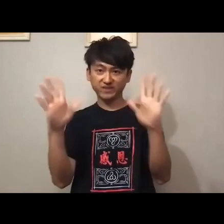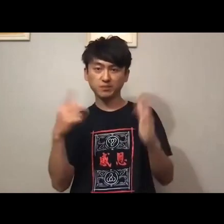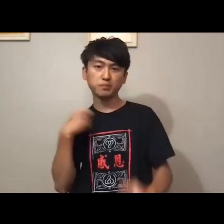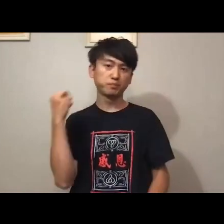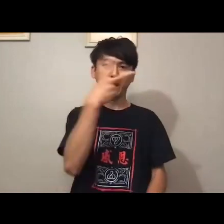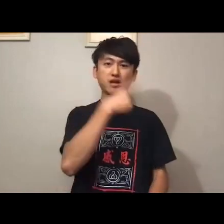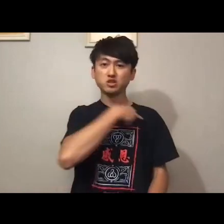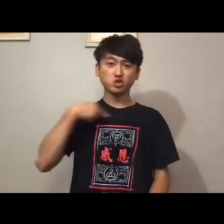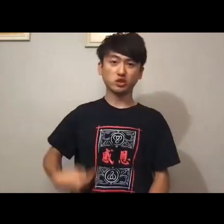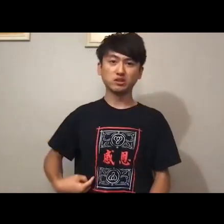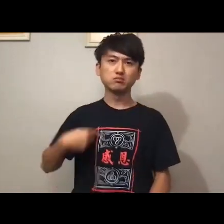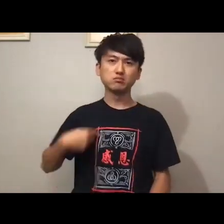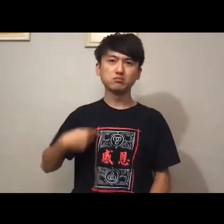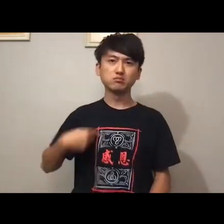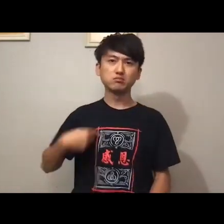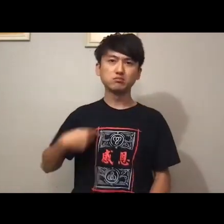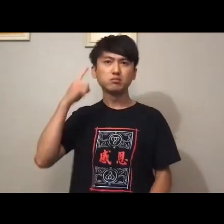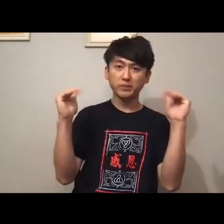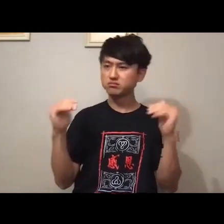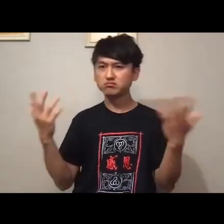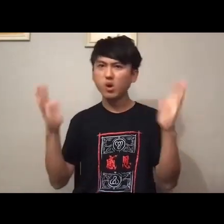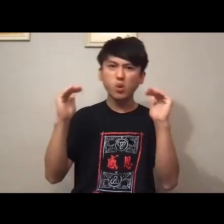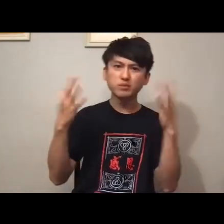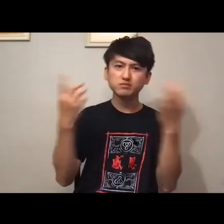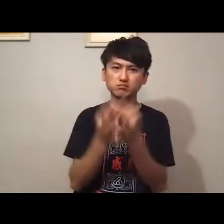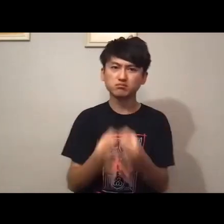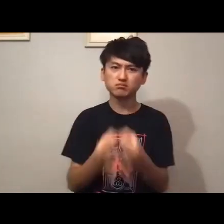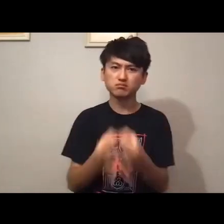beautiful. So when I go back to China,